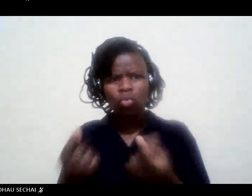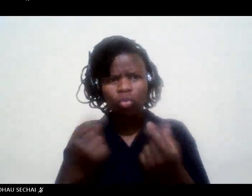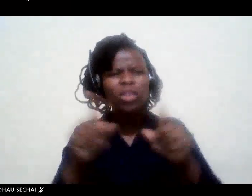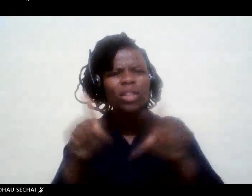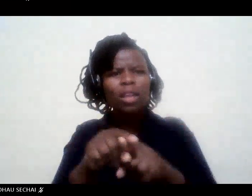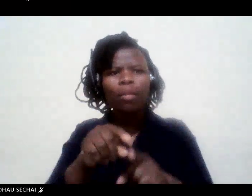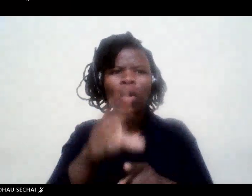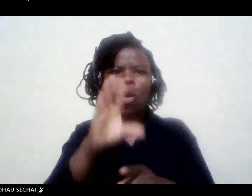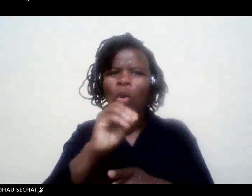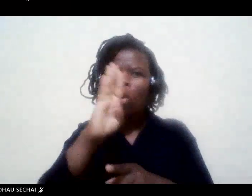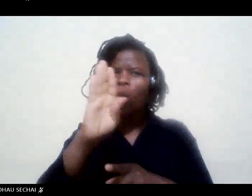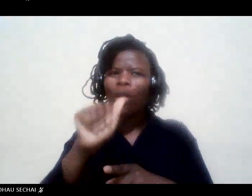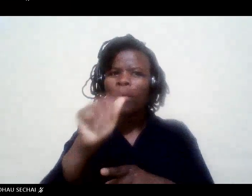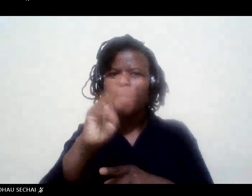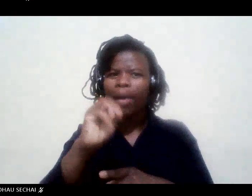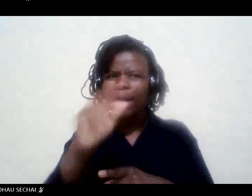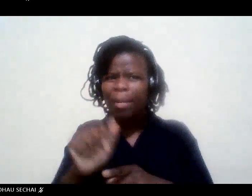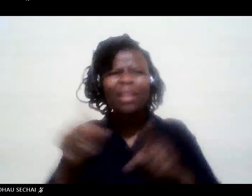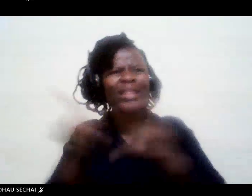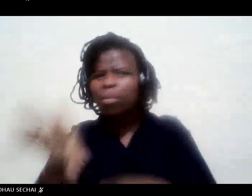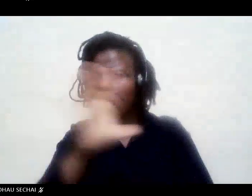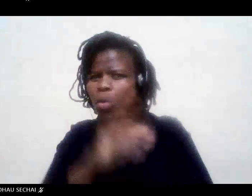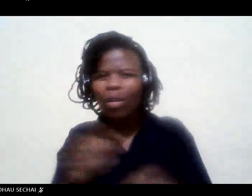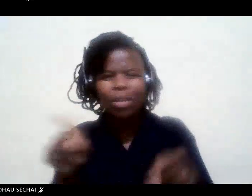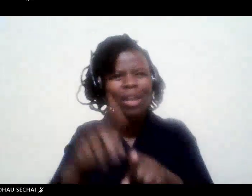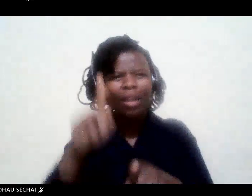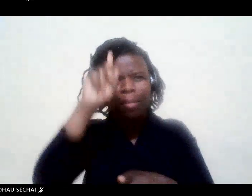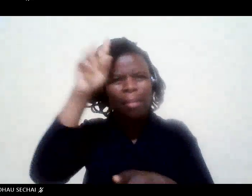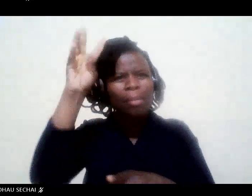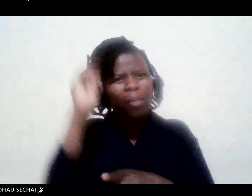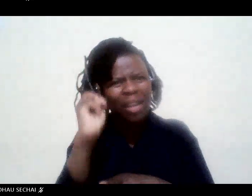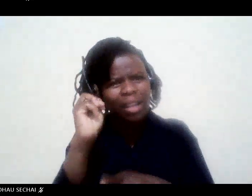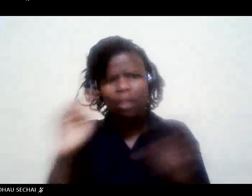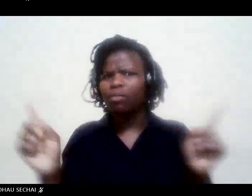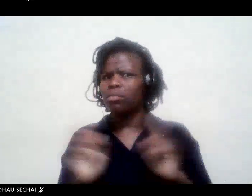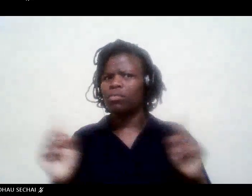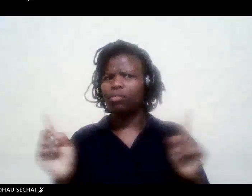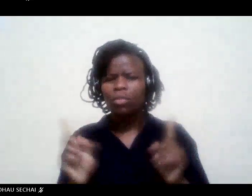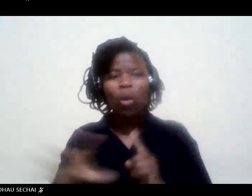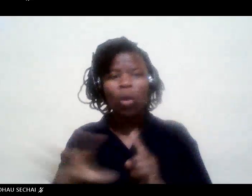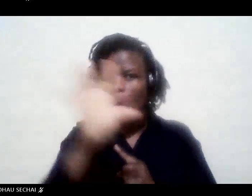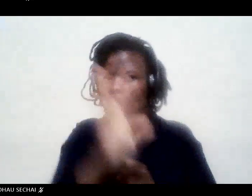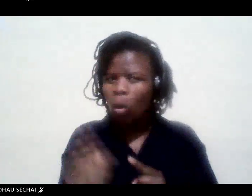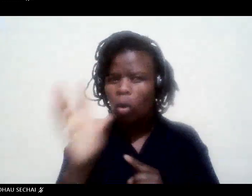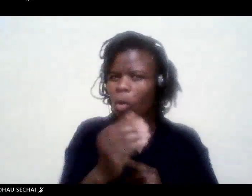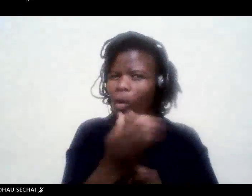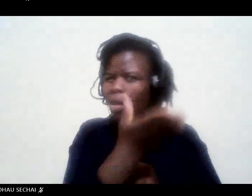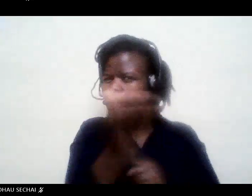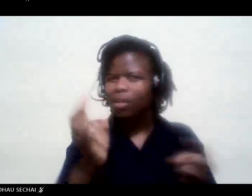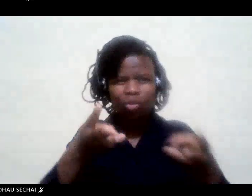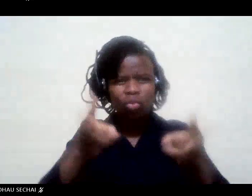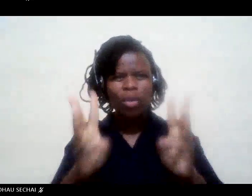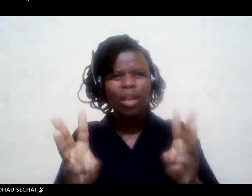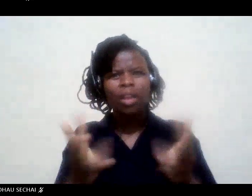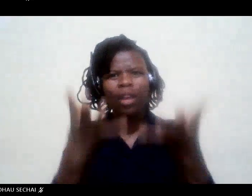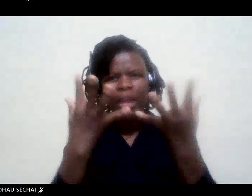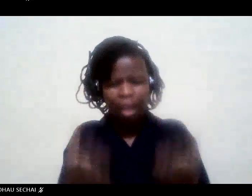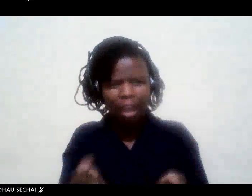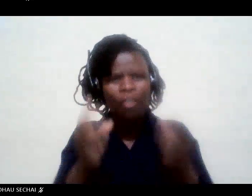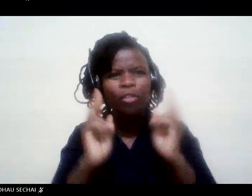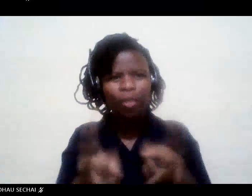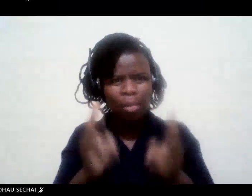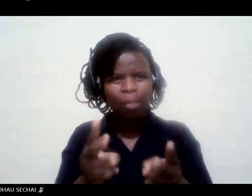that is Mandela. It's not everybody that is, all these figures. We have people that live in